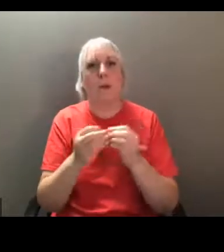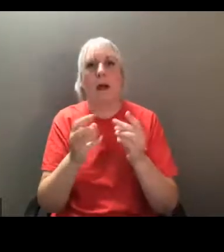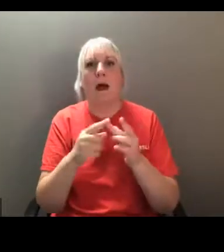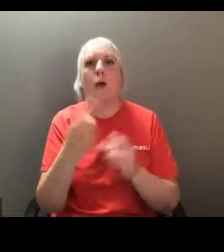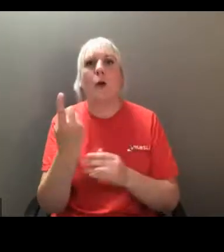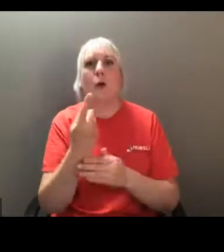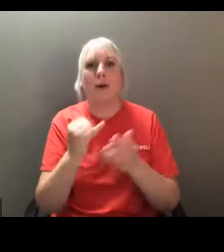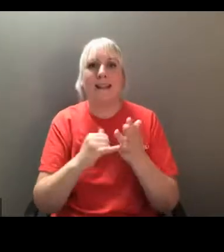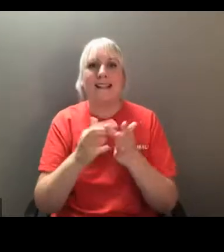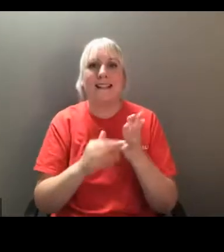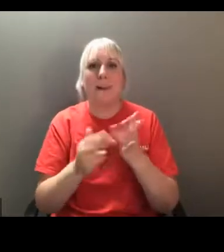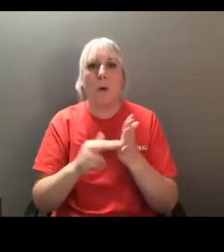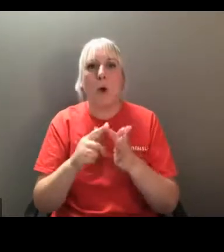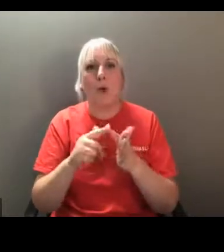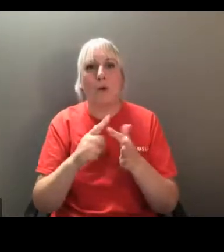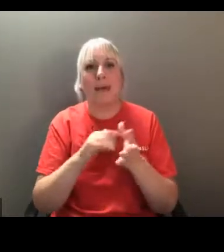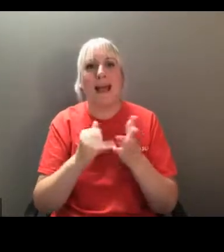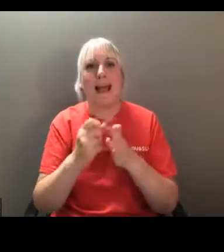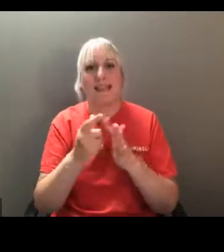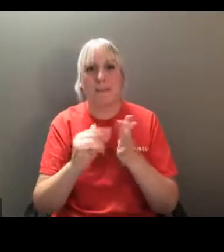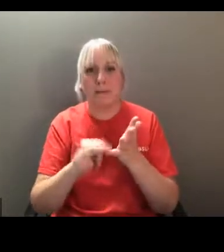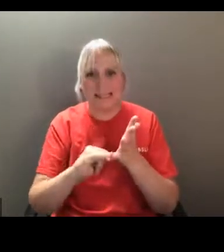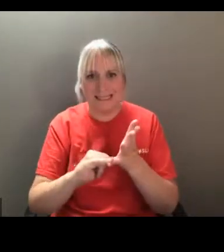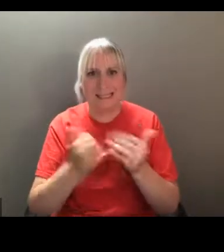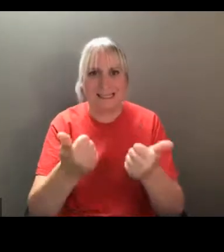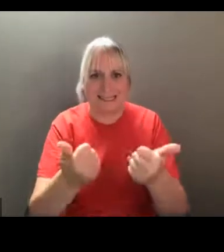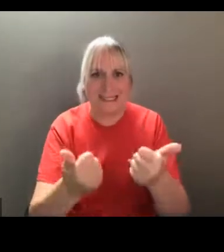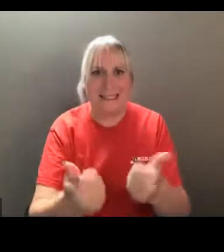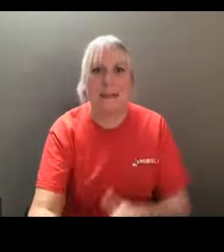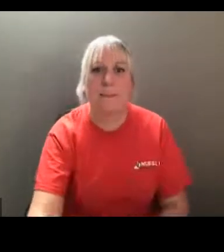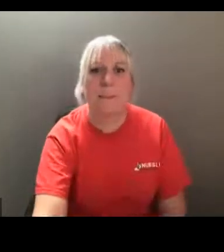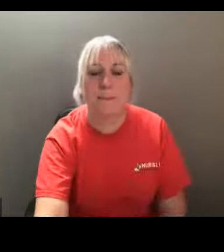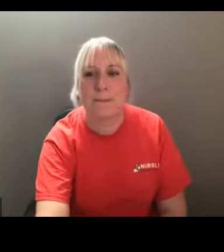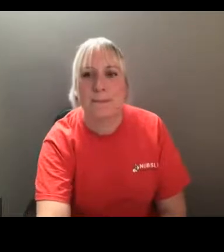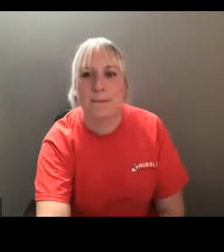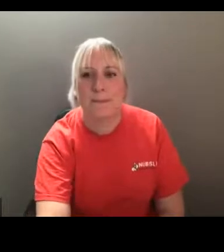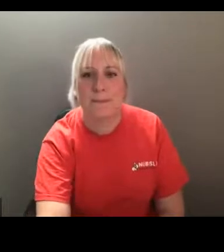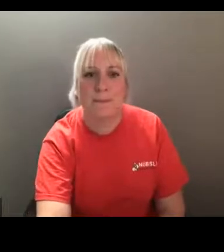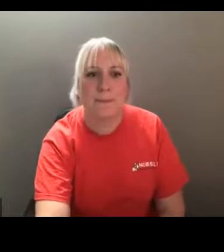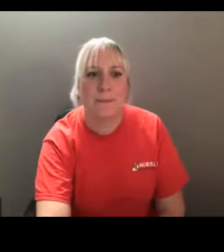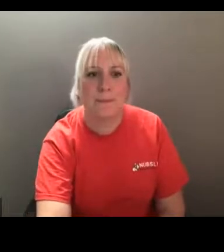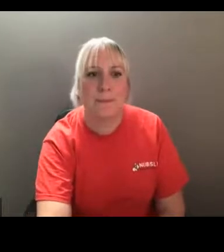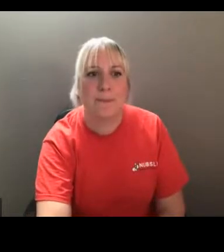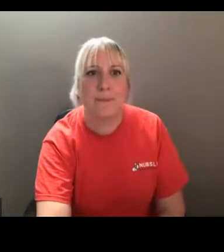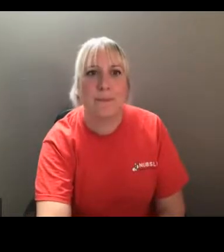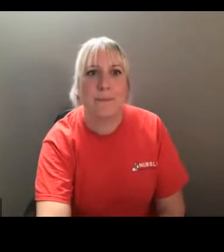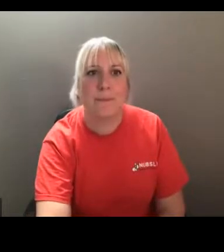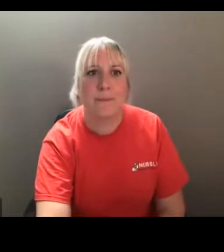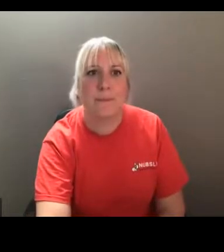who's a veteran disabled campaigner. Over to you, Simone.